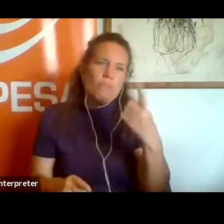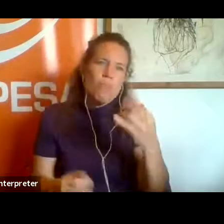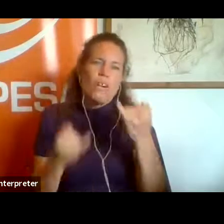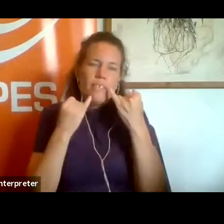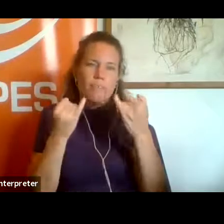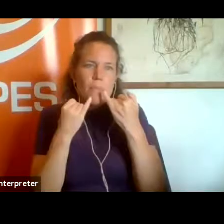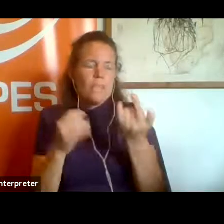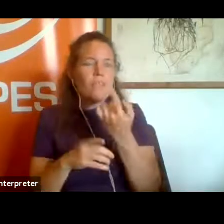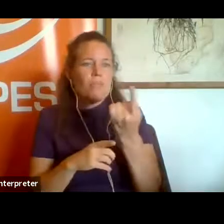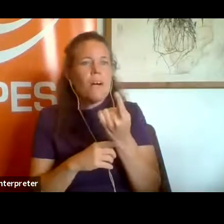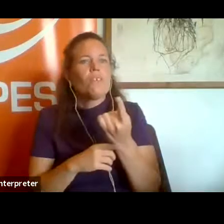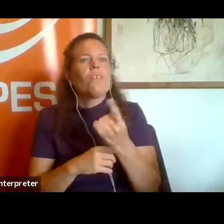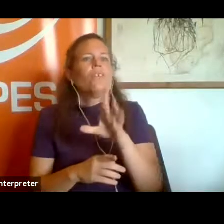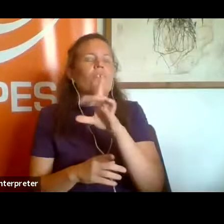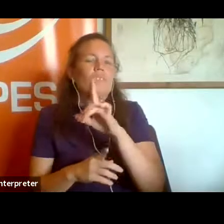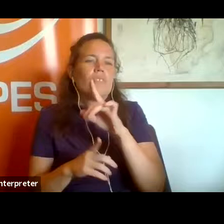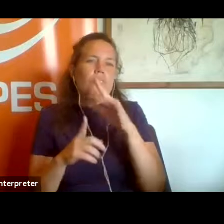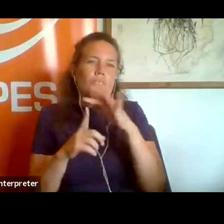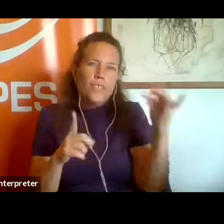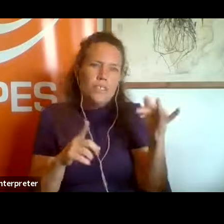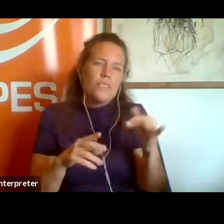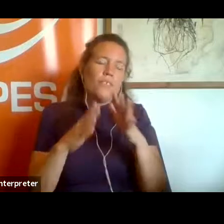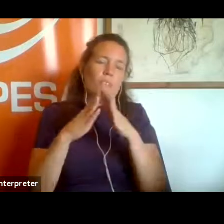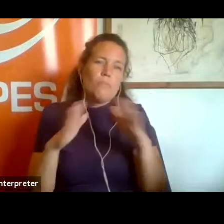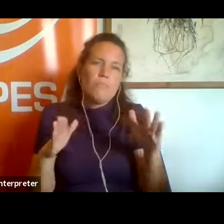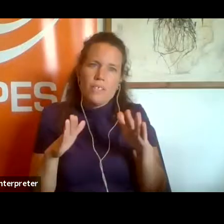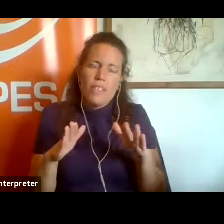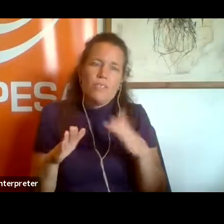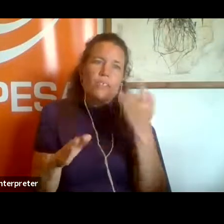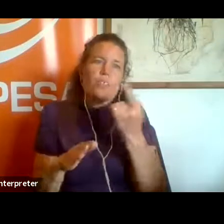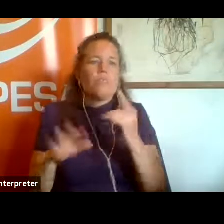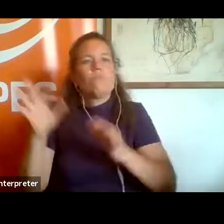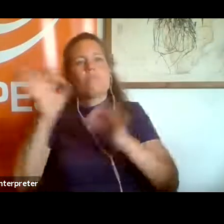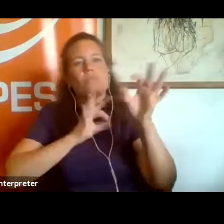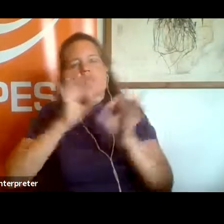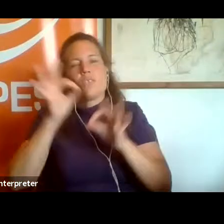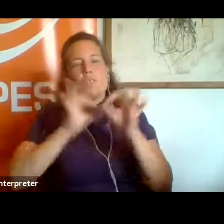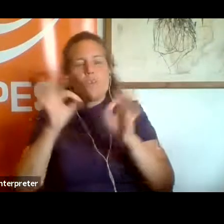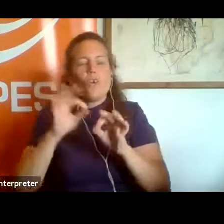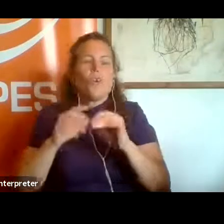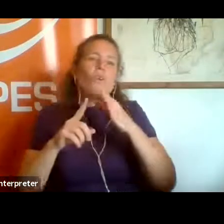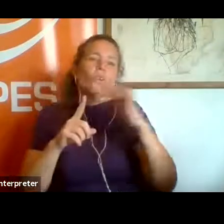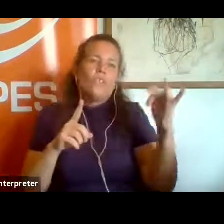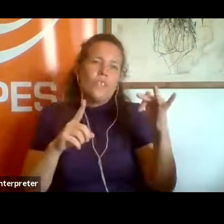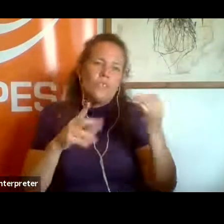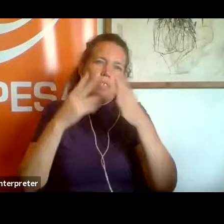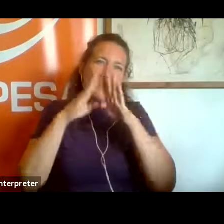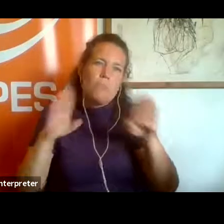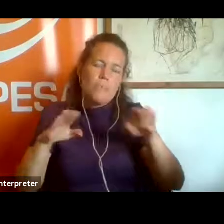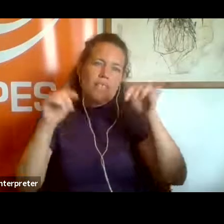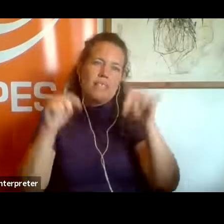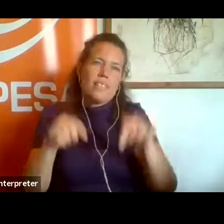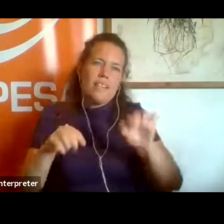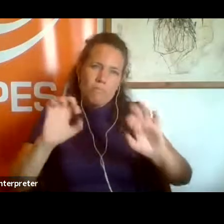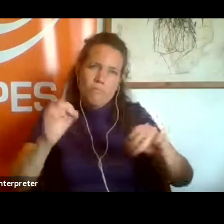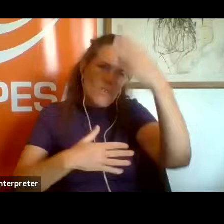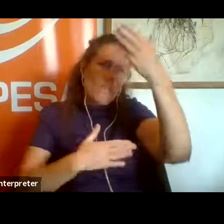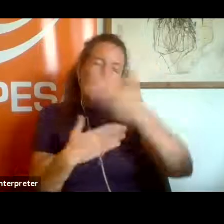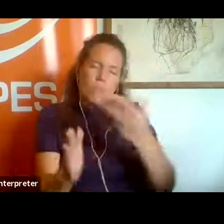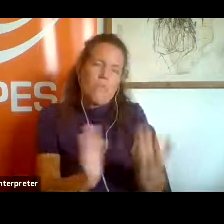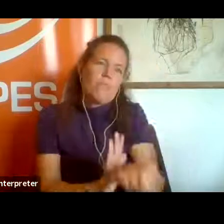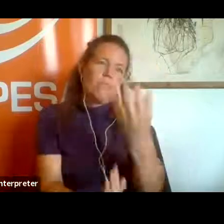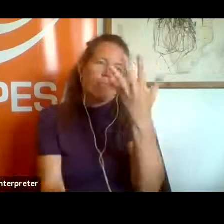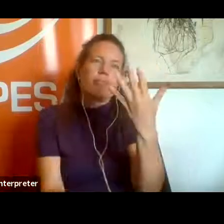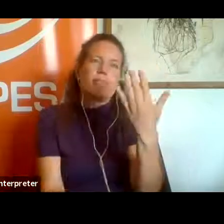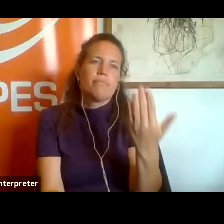Digital Peace Now? So just jump onto Google, Digital Peace Now. First link that should pop up is to our website. So we have